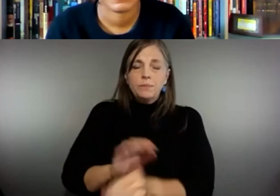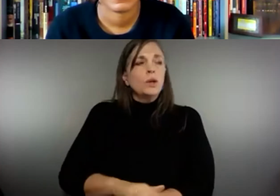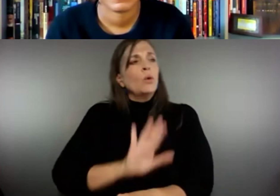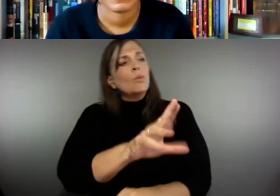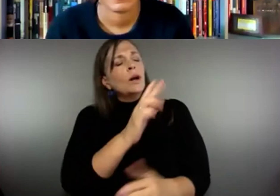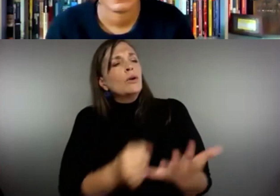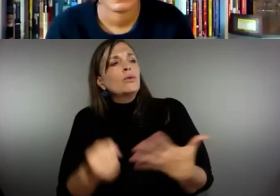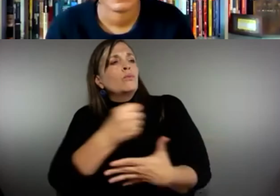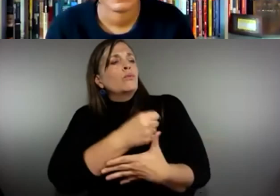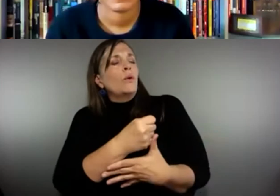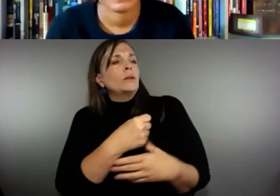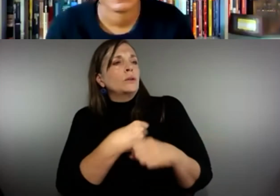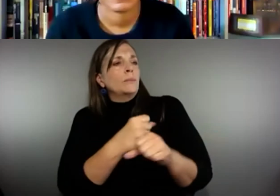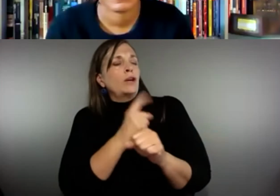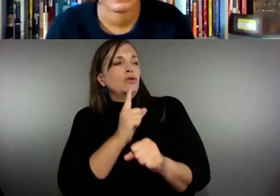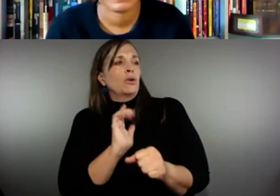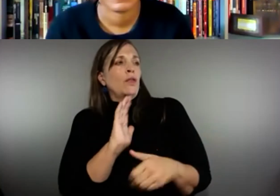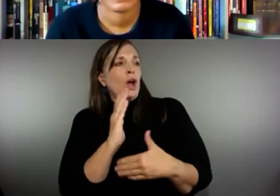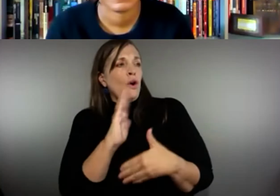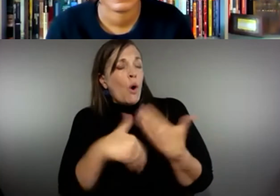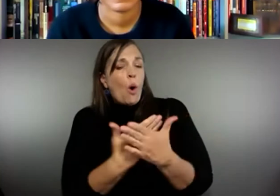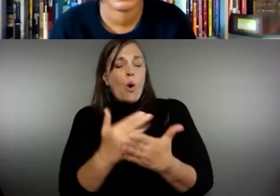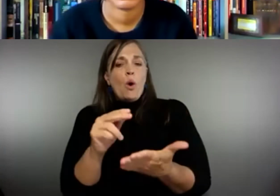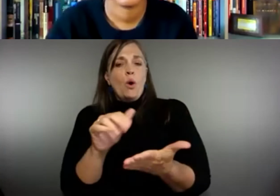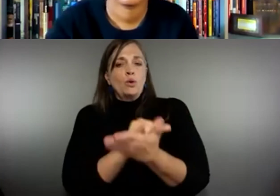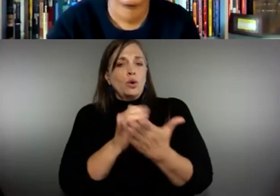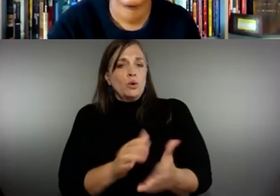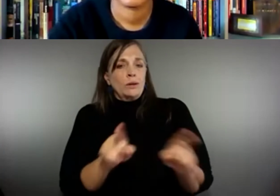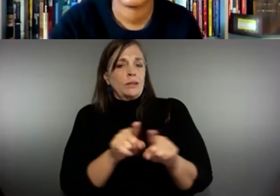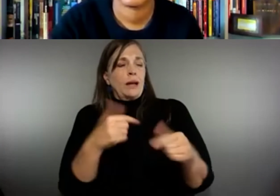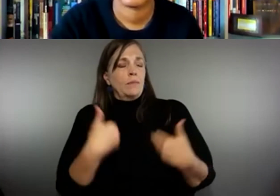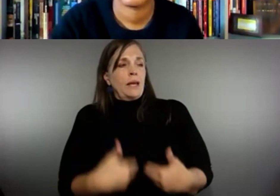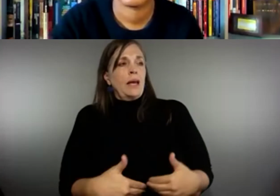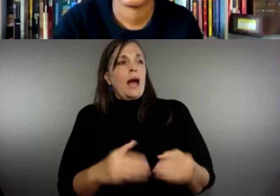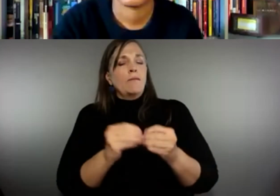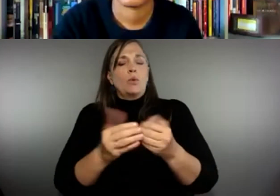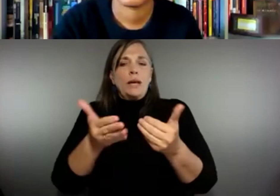have more and easier access to non-profit services across the city